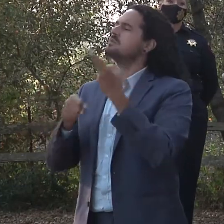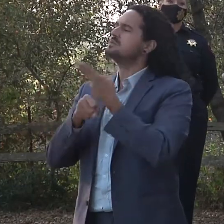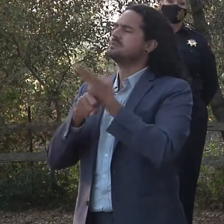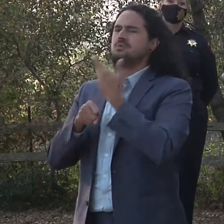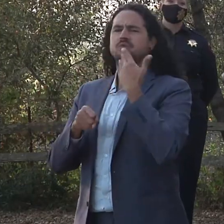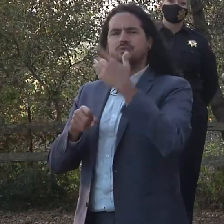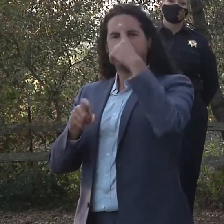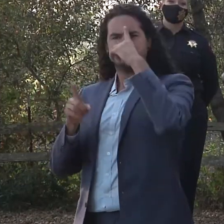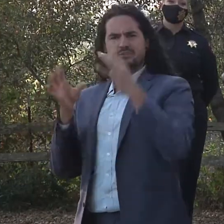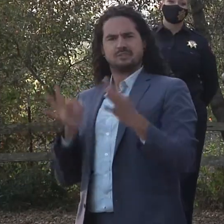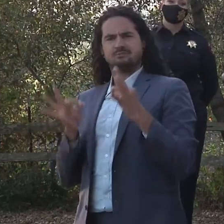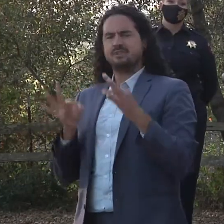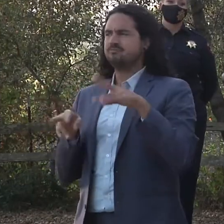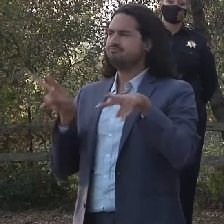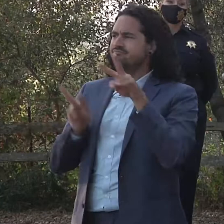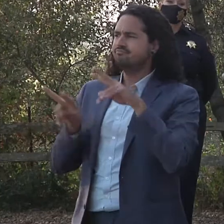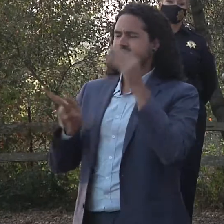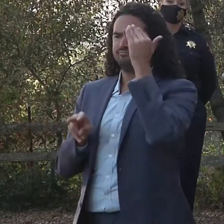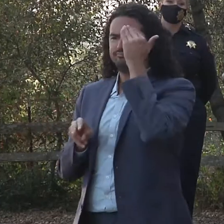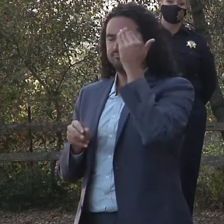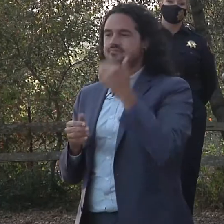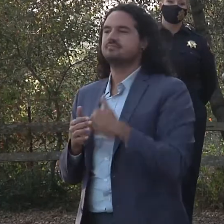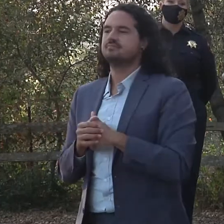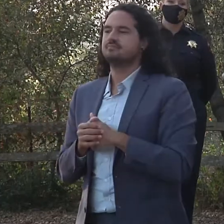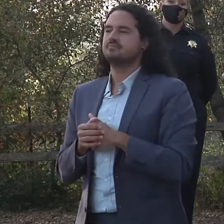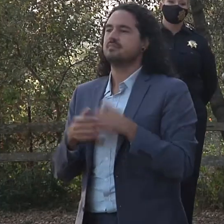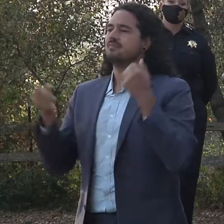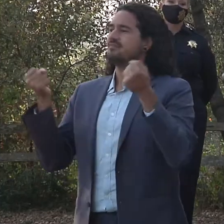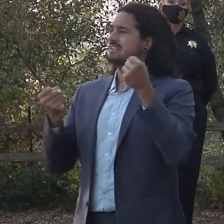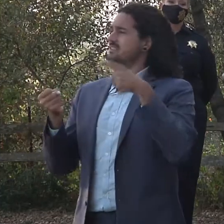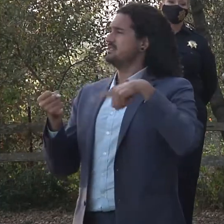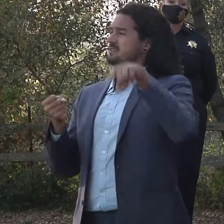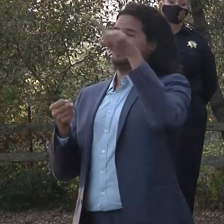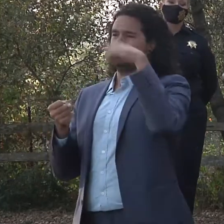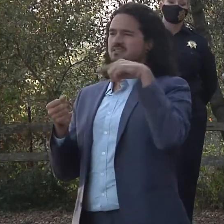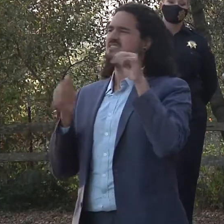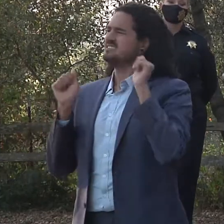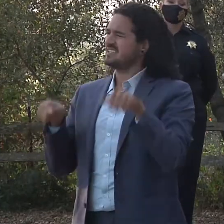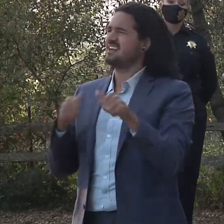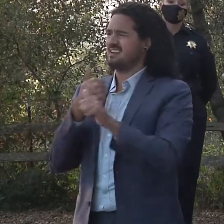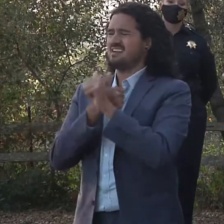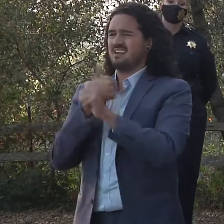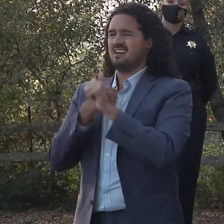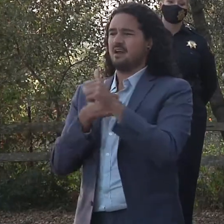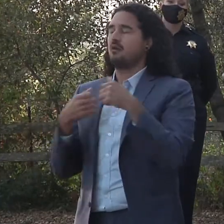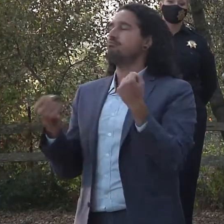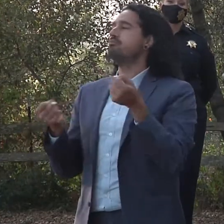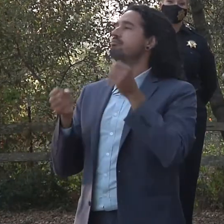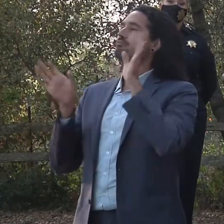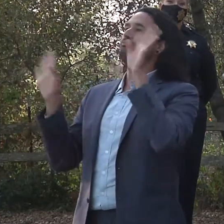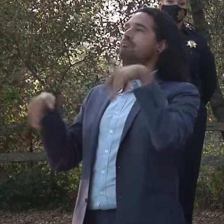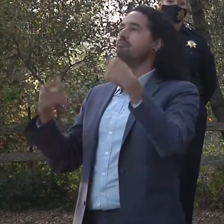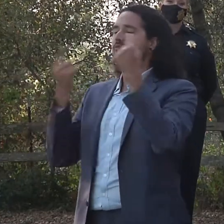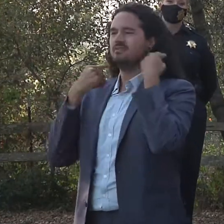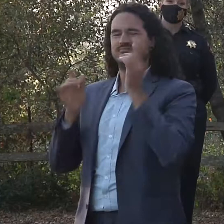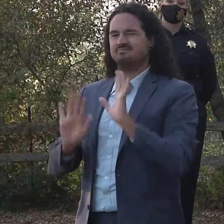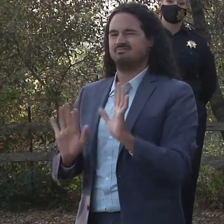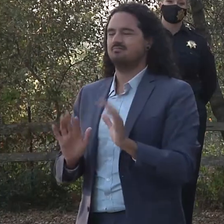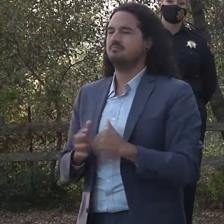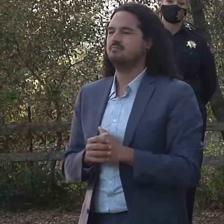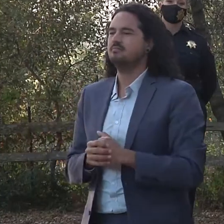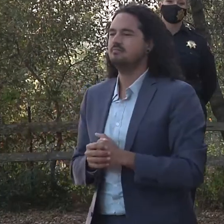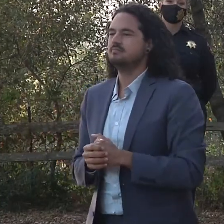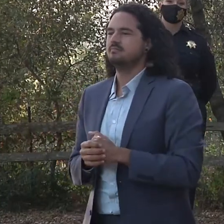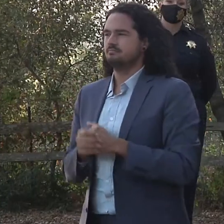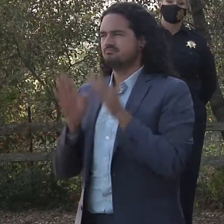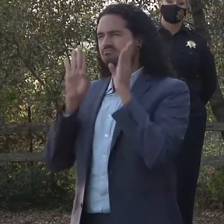large vehicles that are going to be out there. It could be a dangerous situation for yourself if you're not. So please be patient with us as we work through